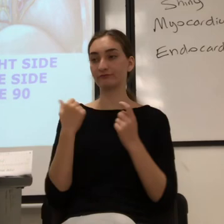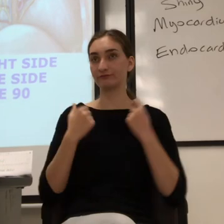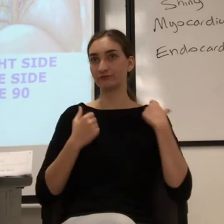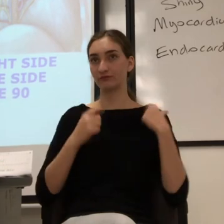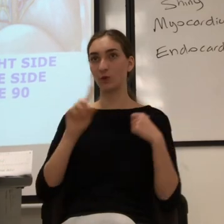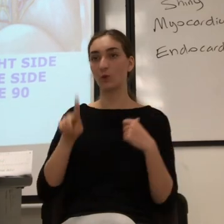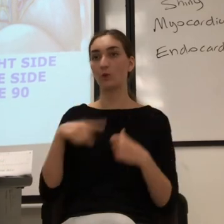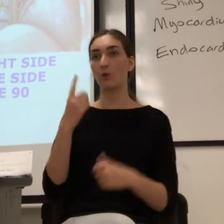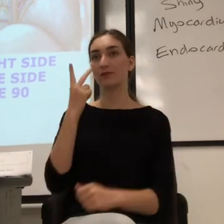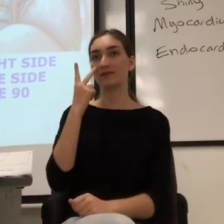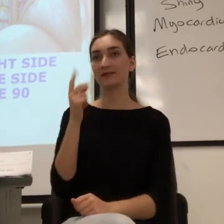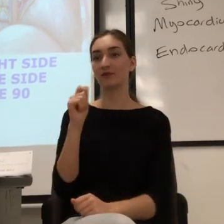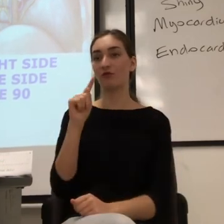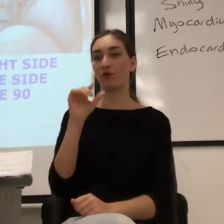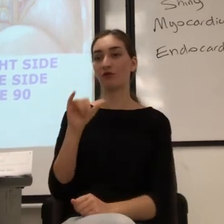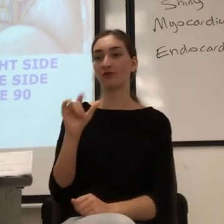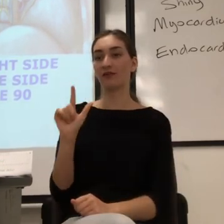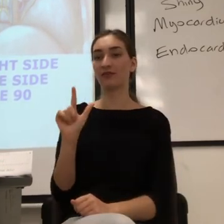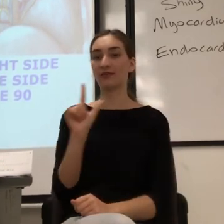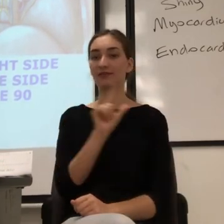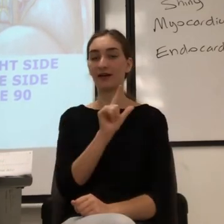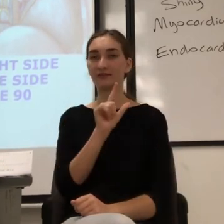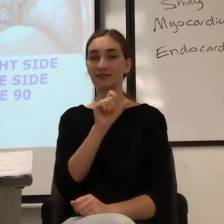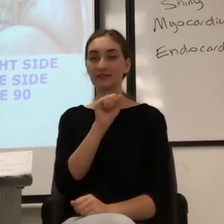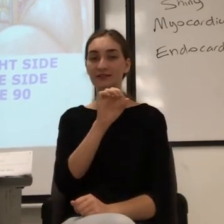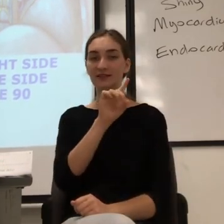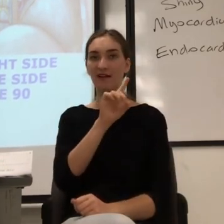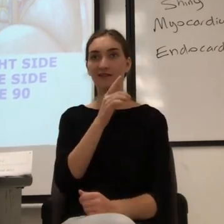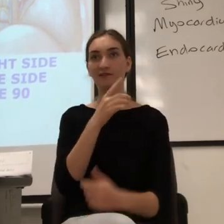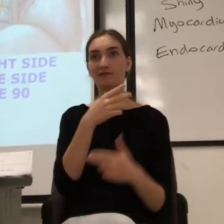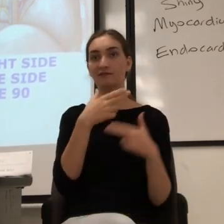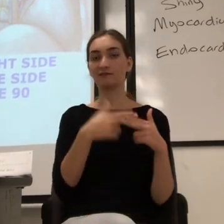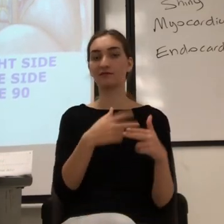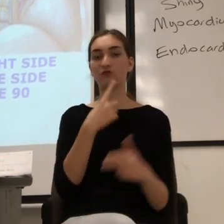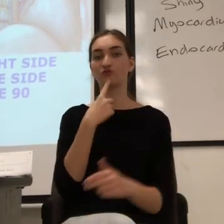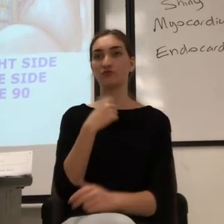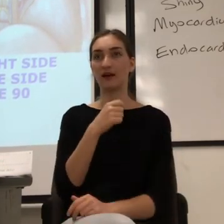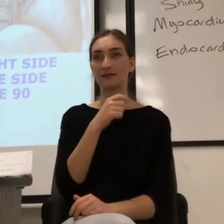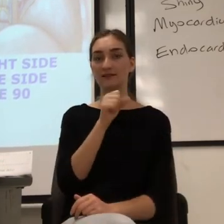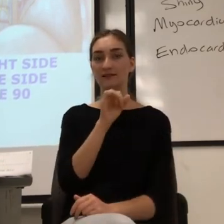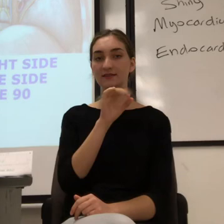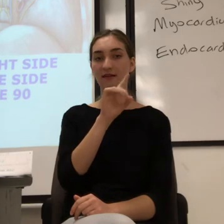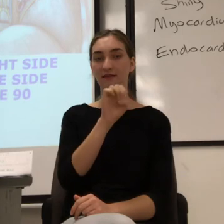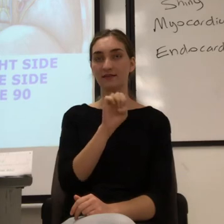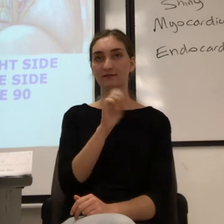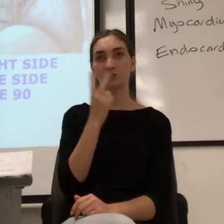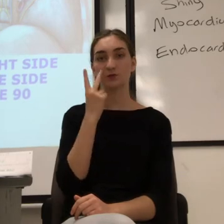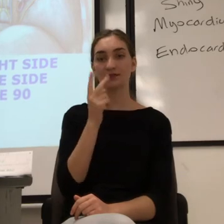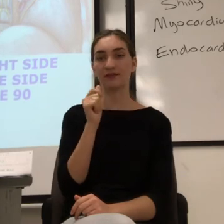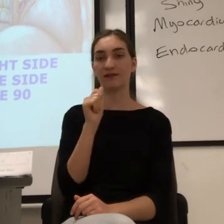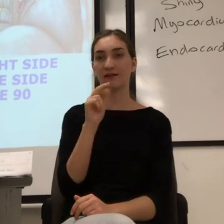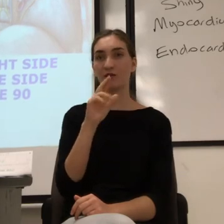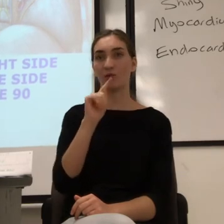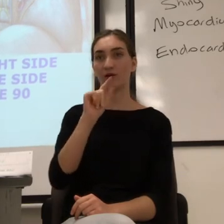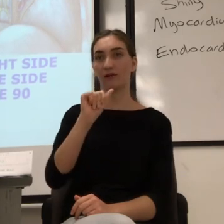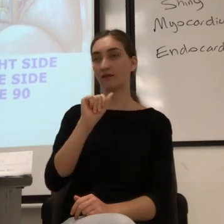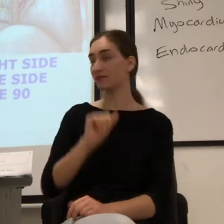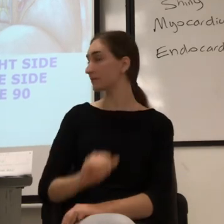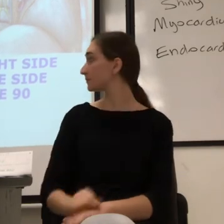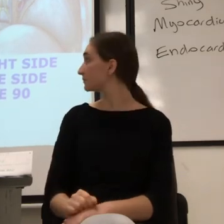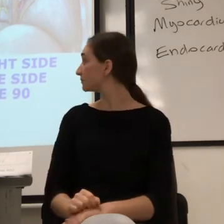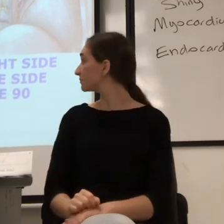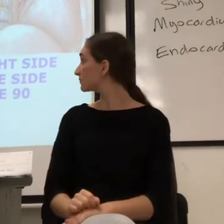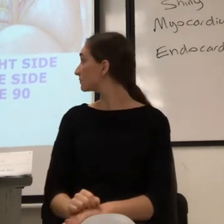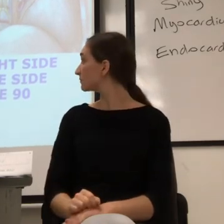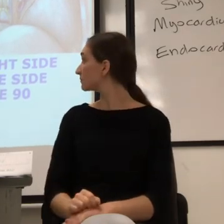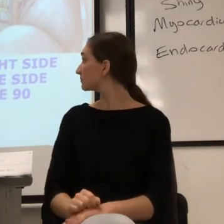artery on the left side. That's why the left side is called the red side. You see the aorta. This is the thoracic aorta. There's